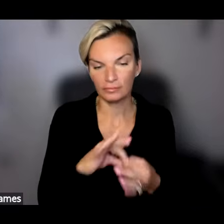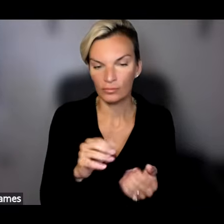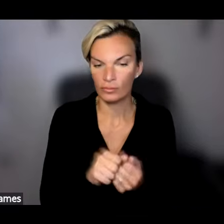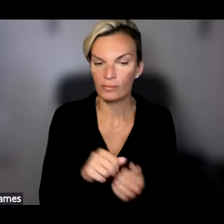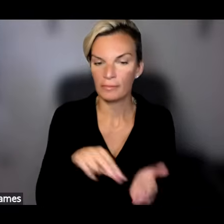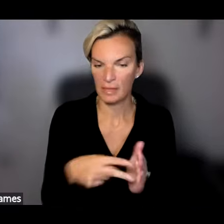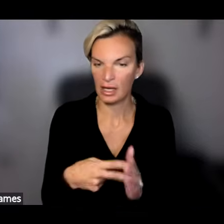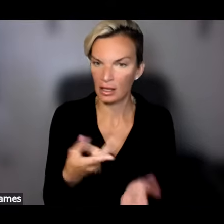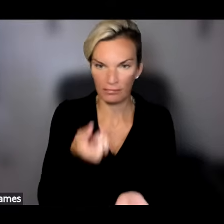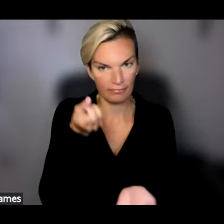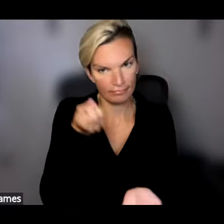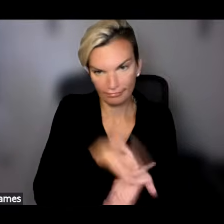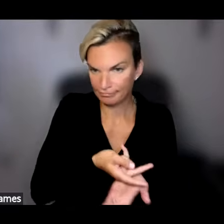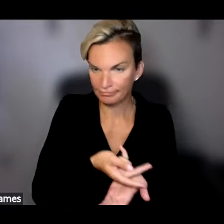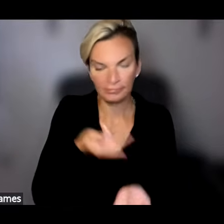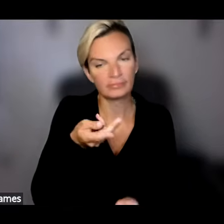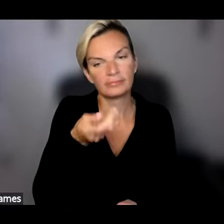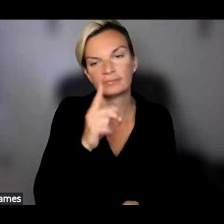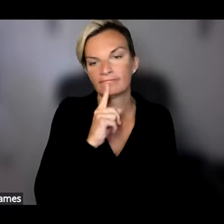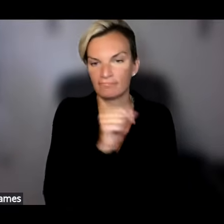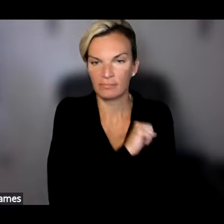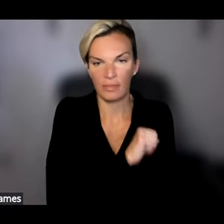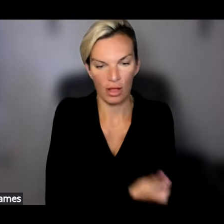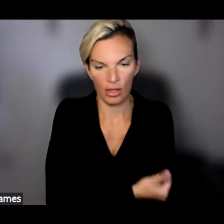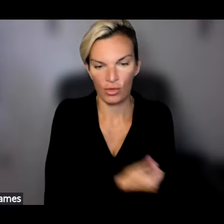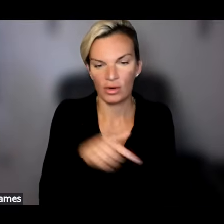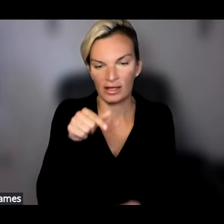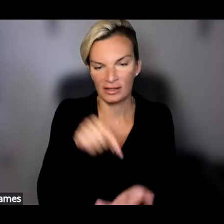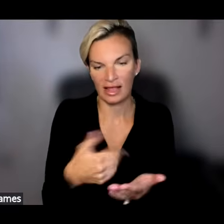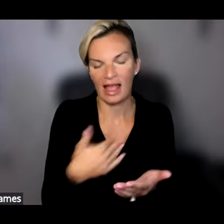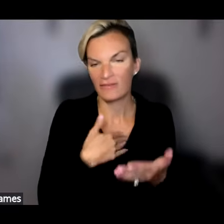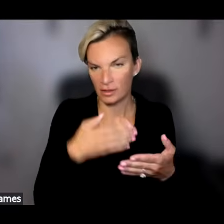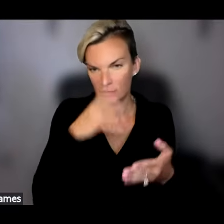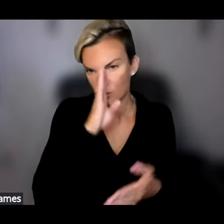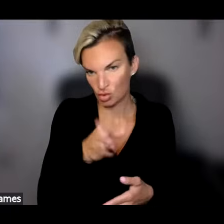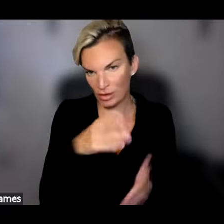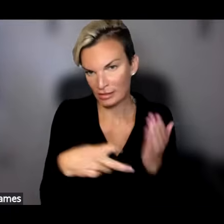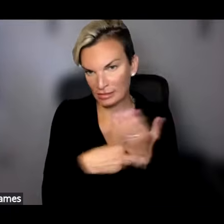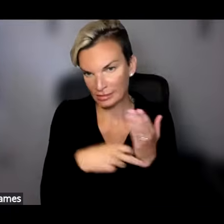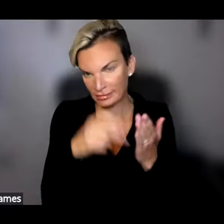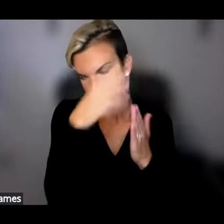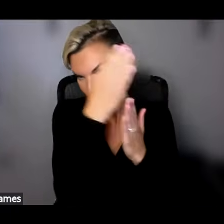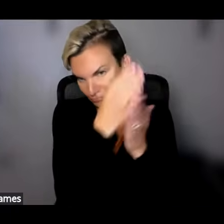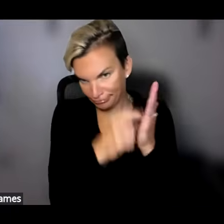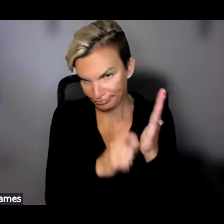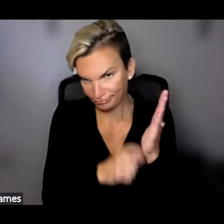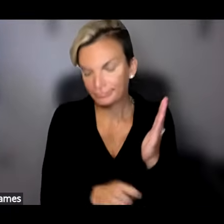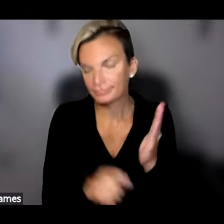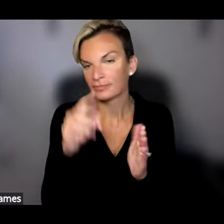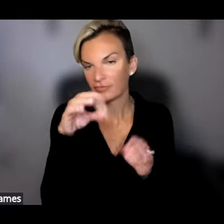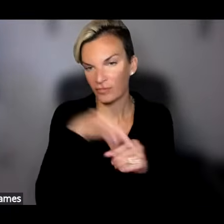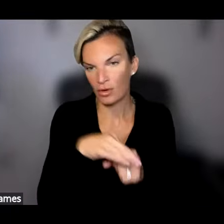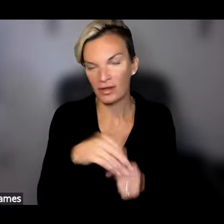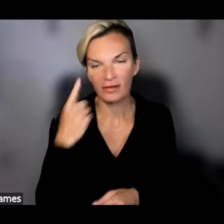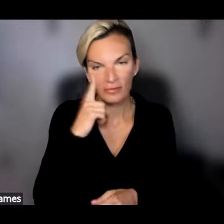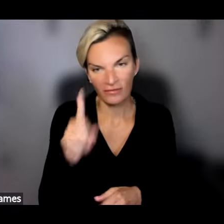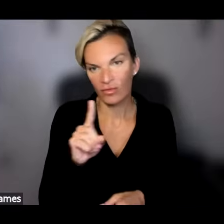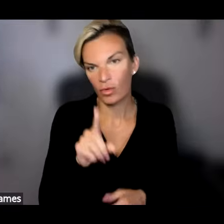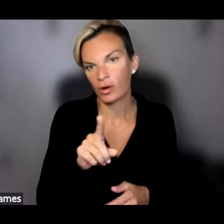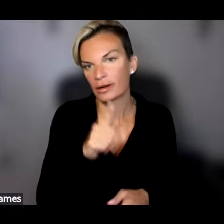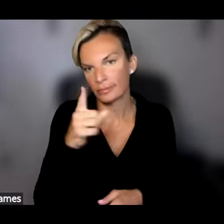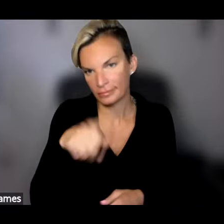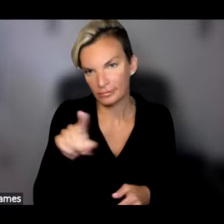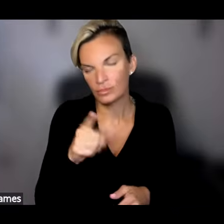registration, no reason absentee voting, and straight ticket voting, and add current legal requirements for military and overseas voting and post-election audits to the